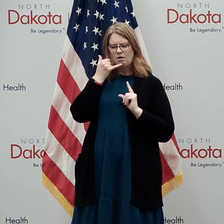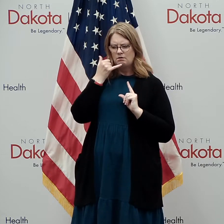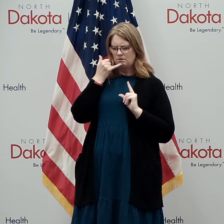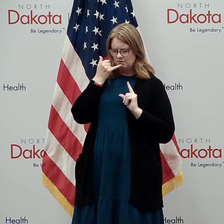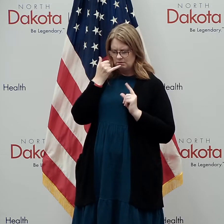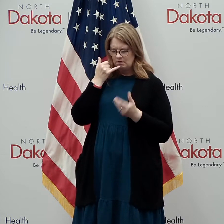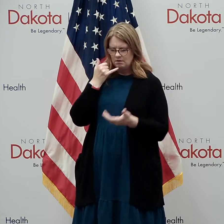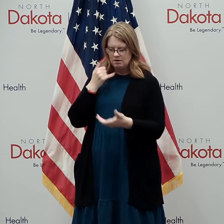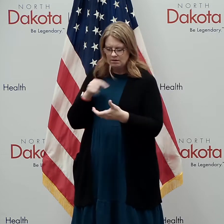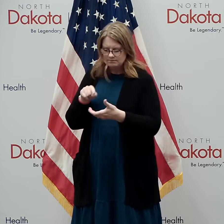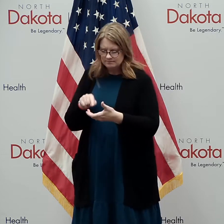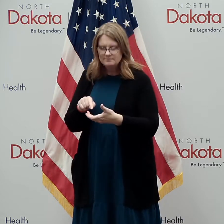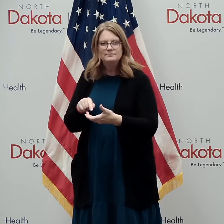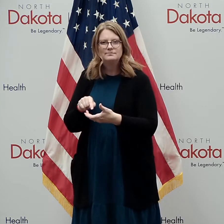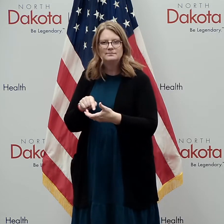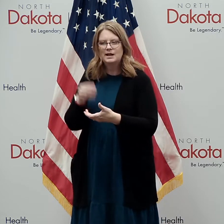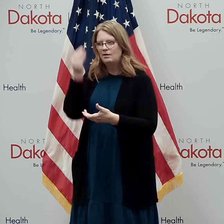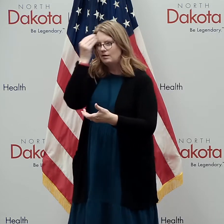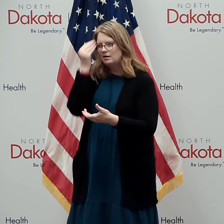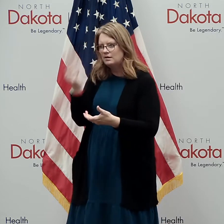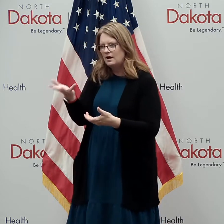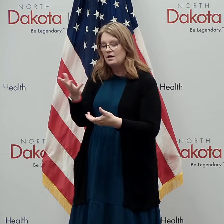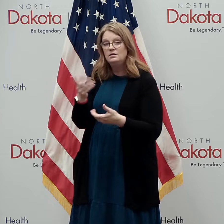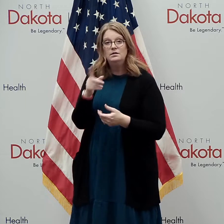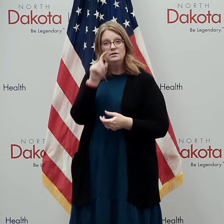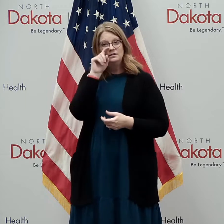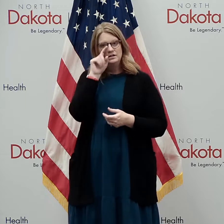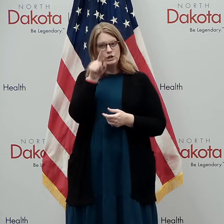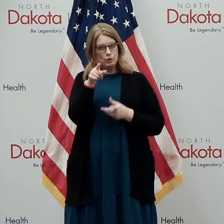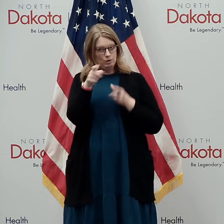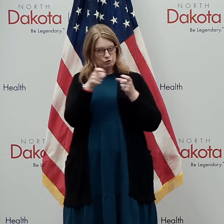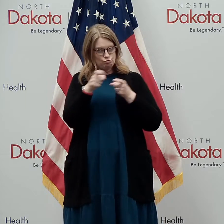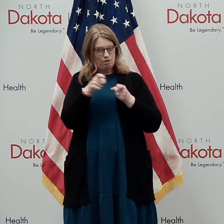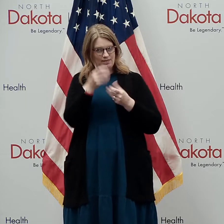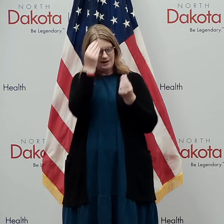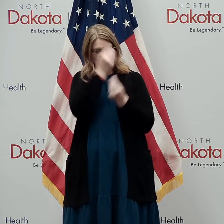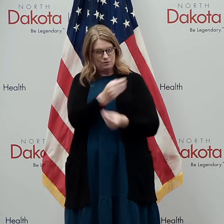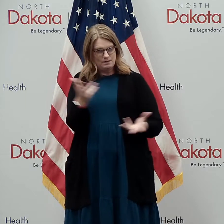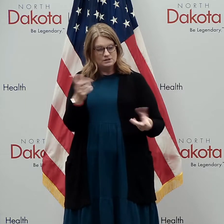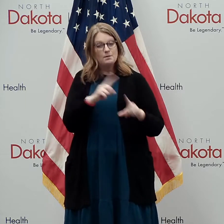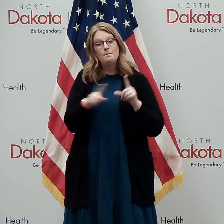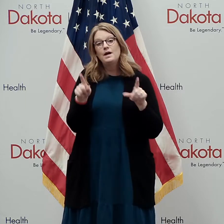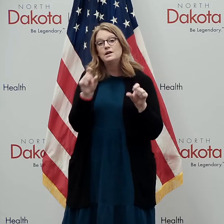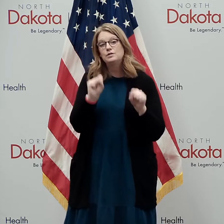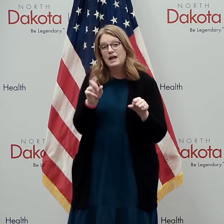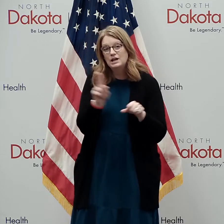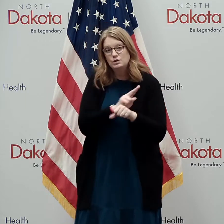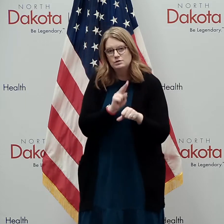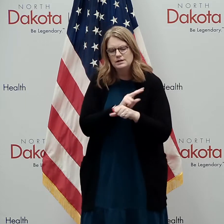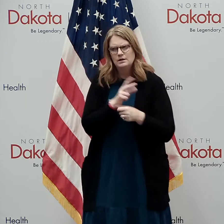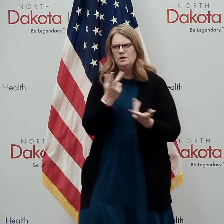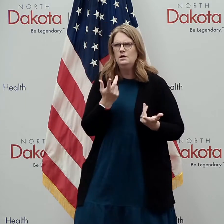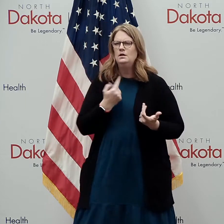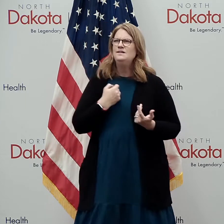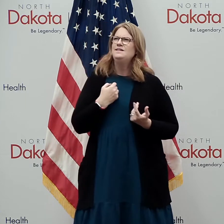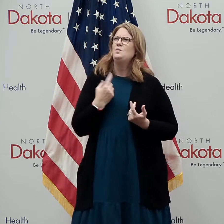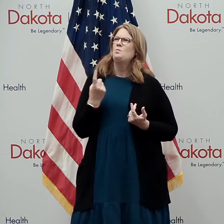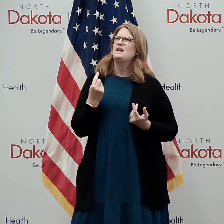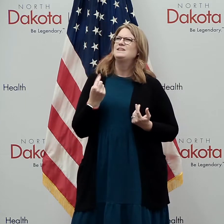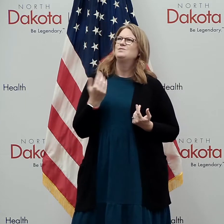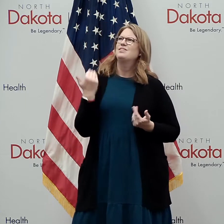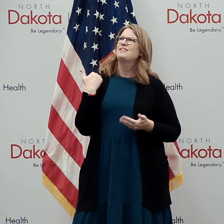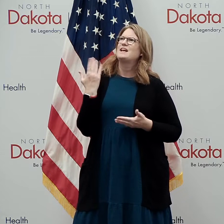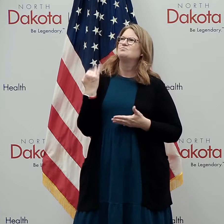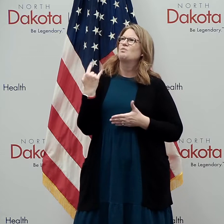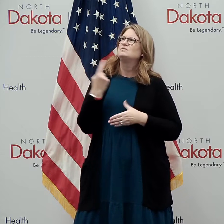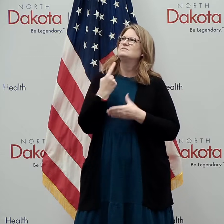you. Again, you control all of that data, but you can use it to help you remember where you might have been